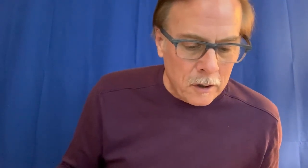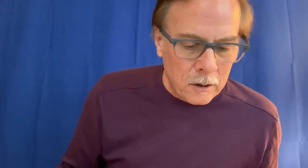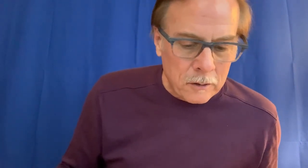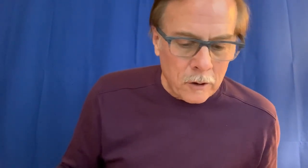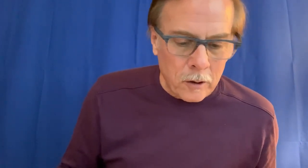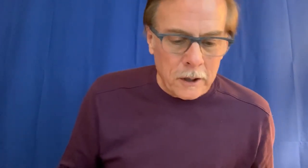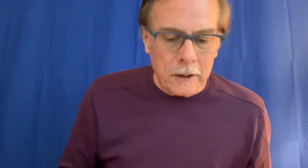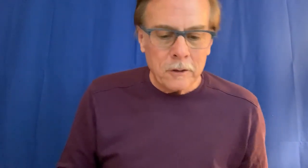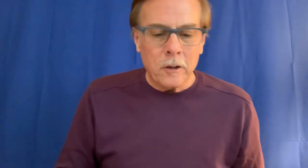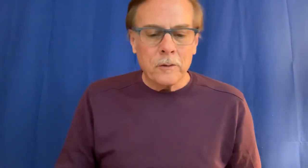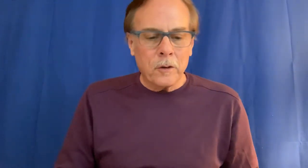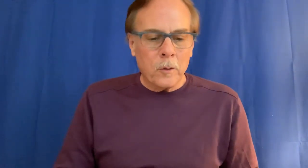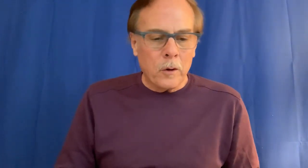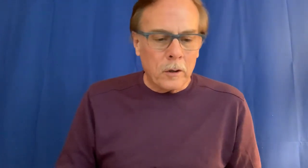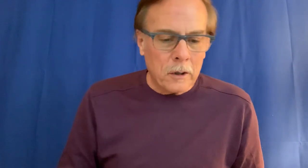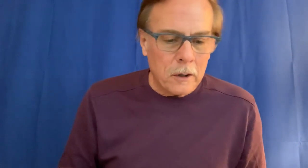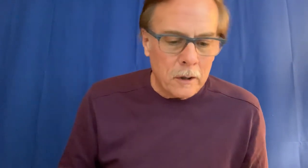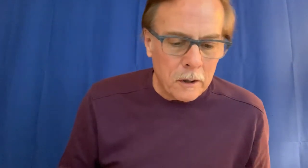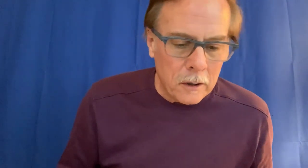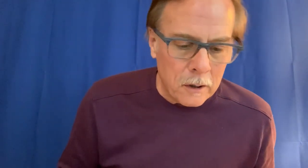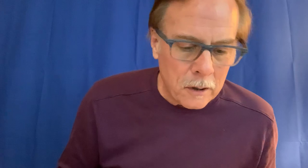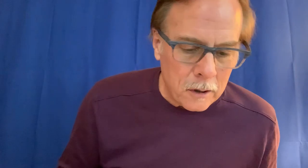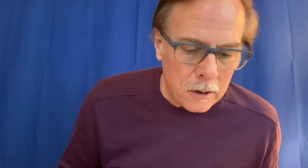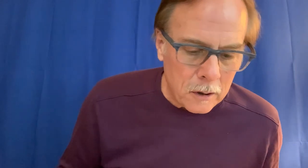292, dog, take the dog for a walk.